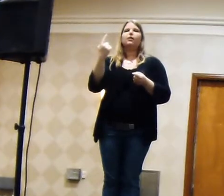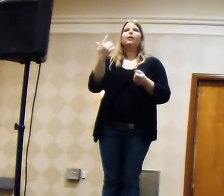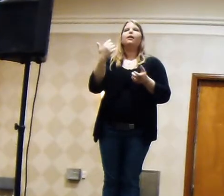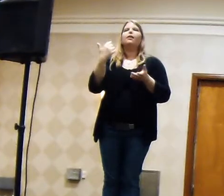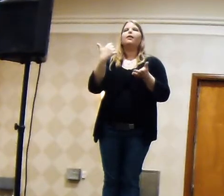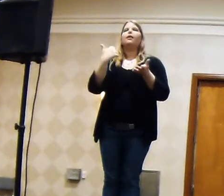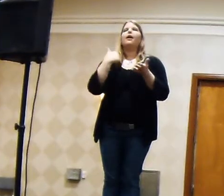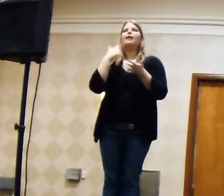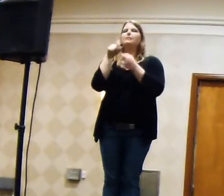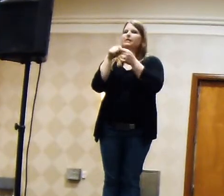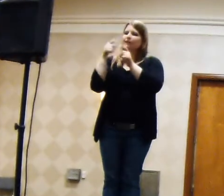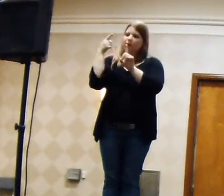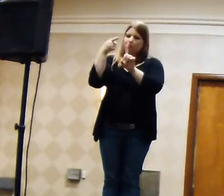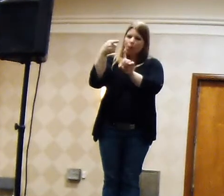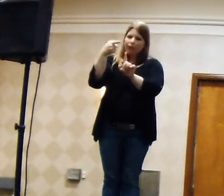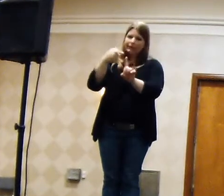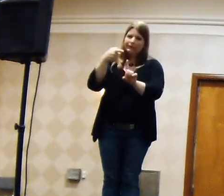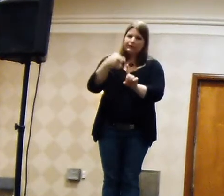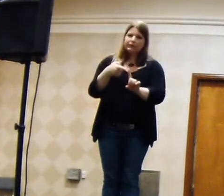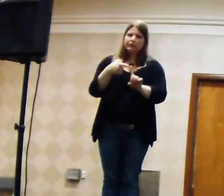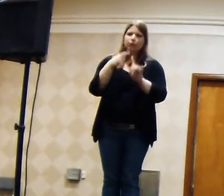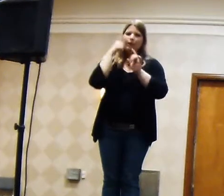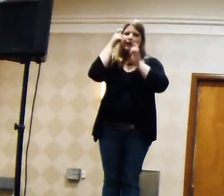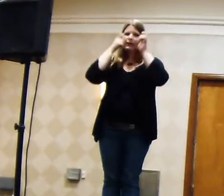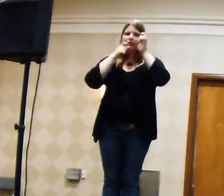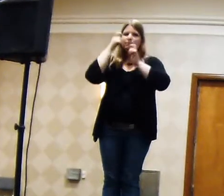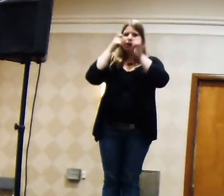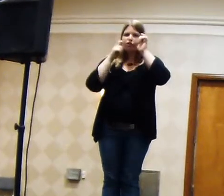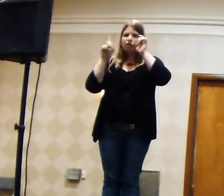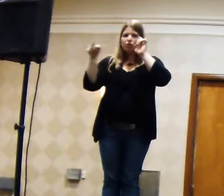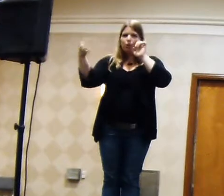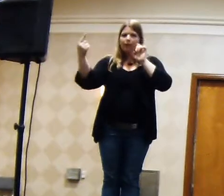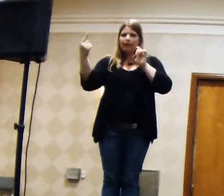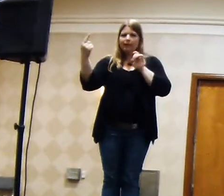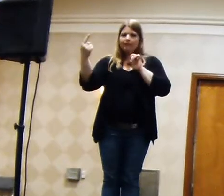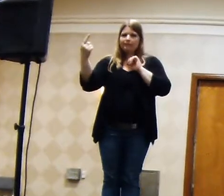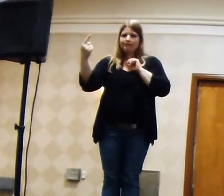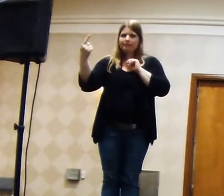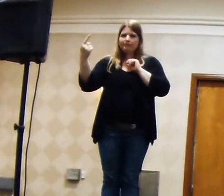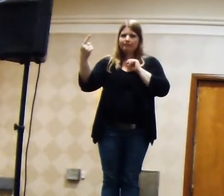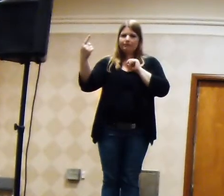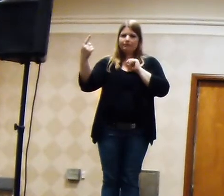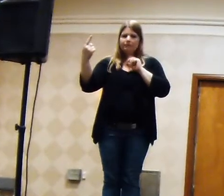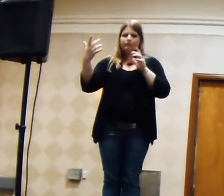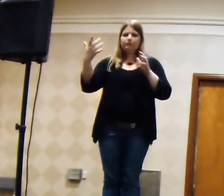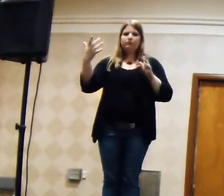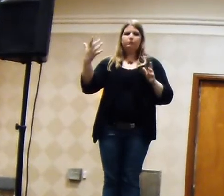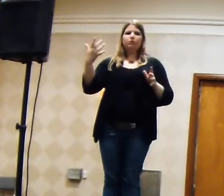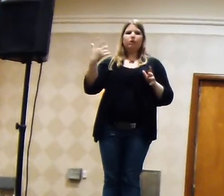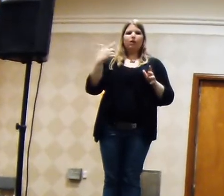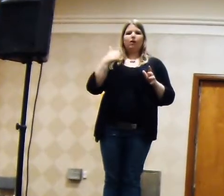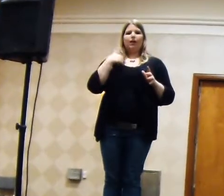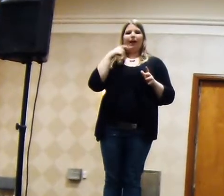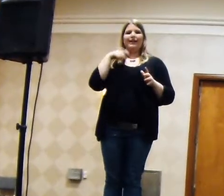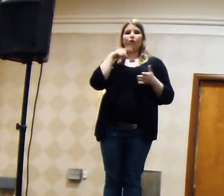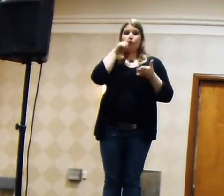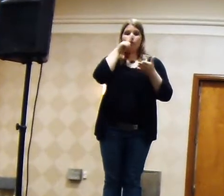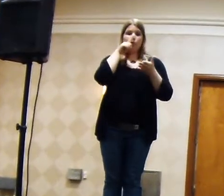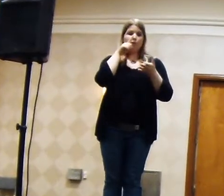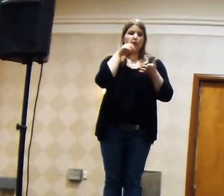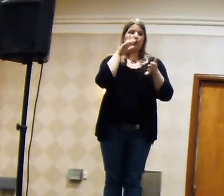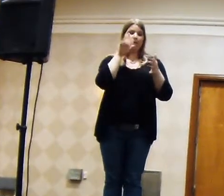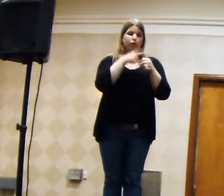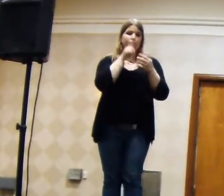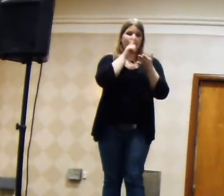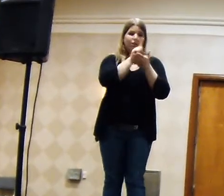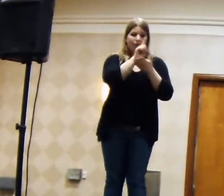points that had to be sold with just a look, with just acting, where I had to fall out of love with my son and in love with my